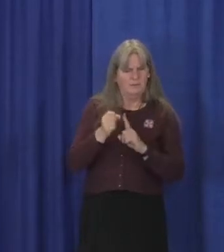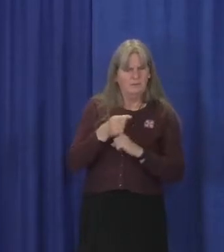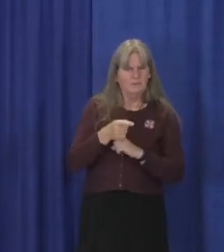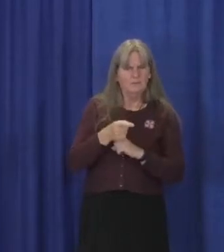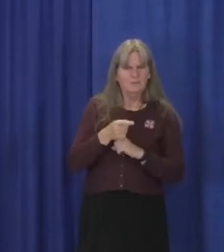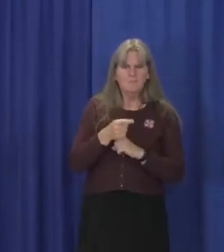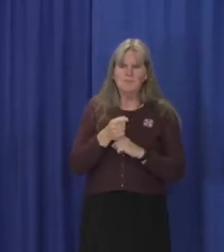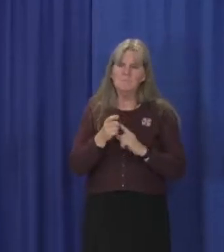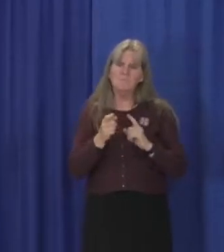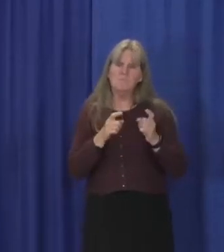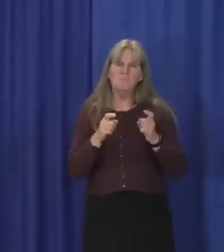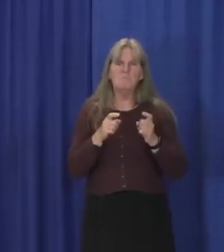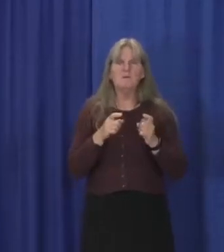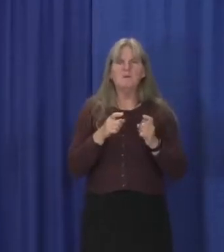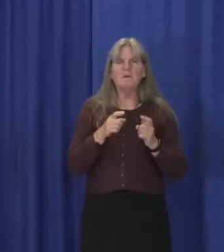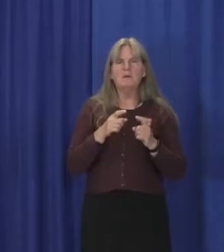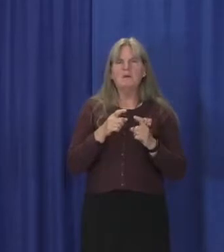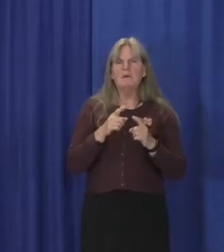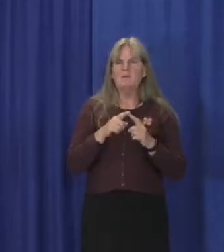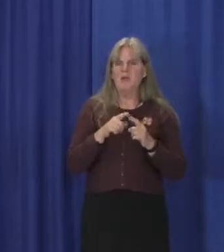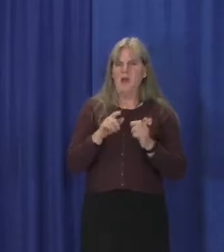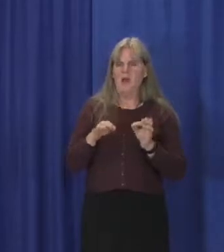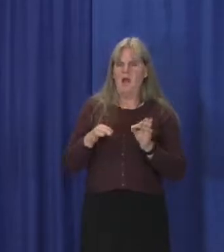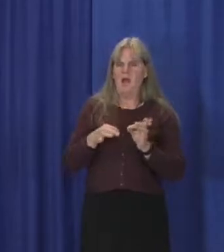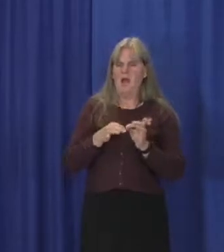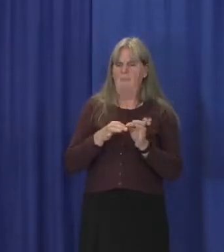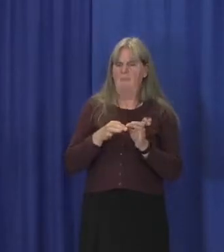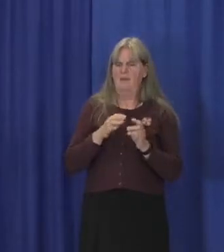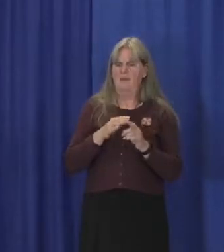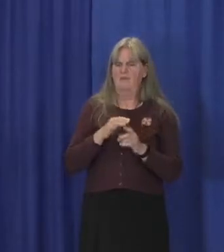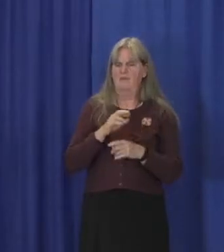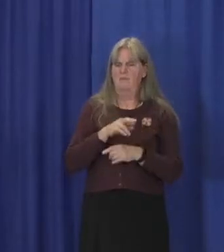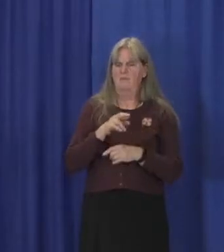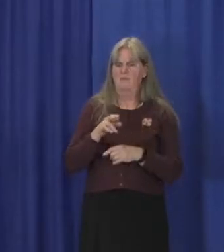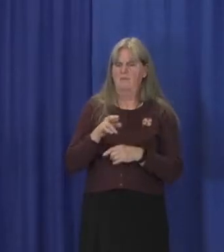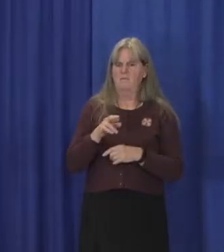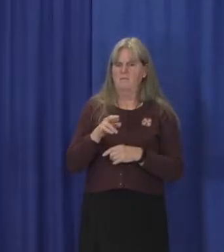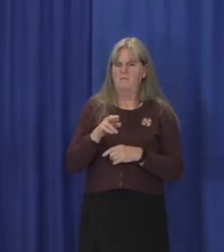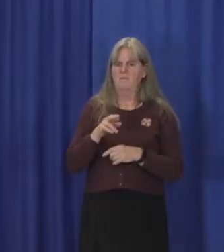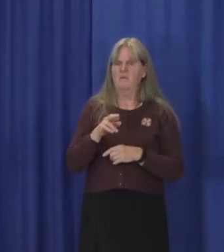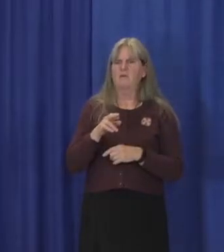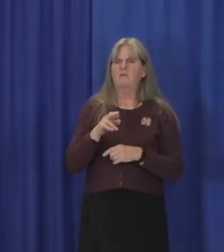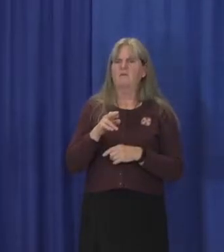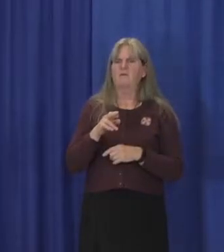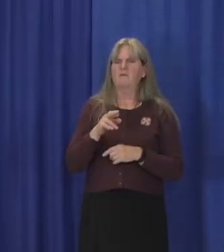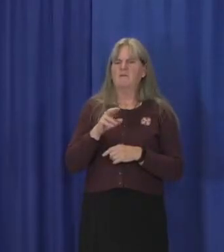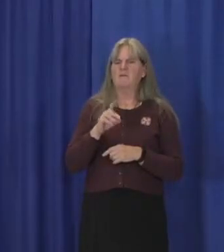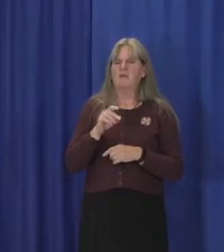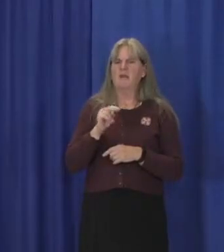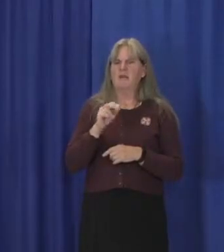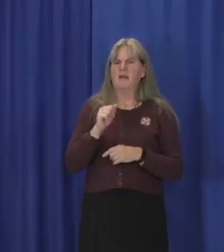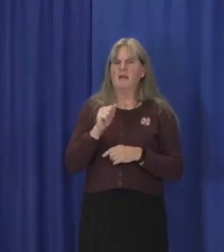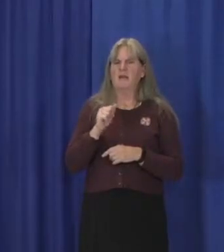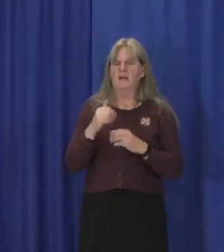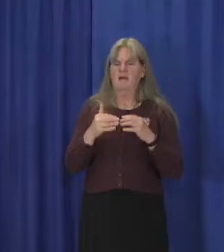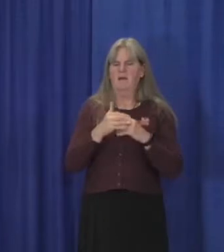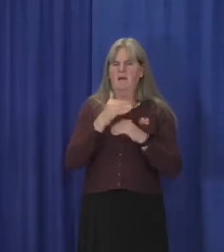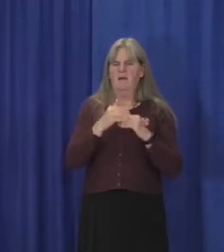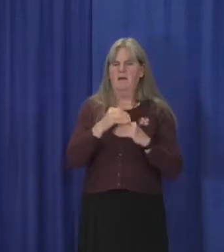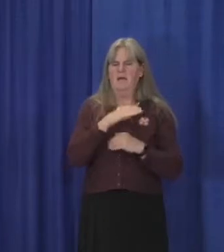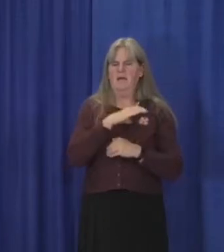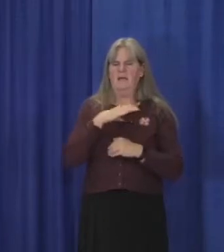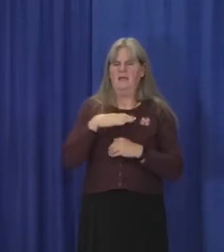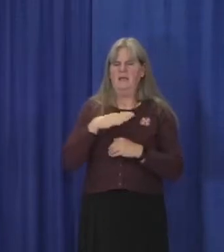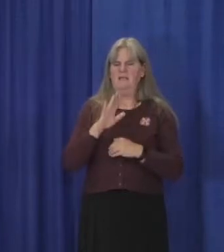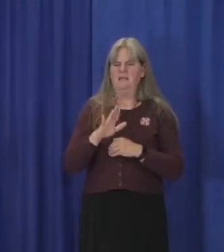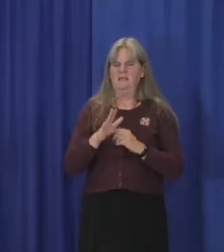is under control, but the latest update from the Ross River Dene Council kind of paints a